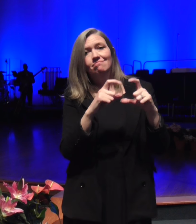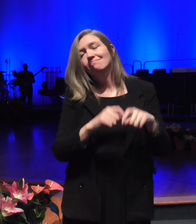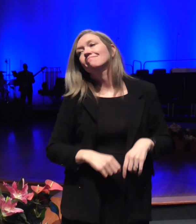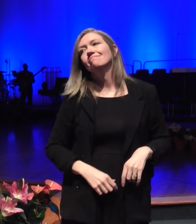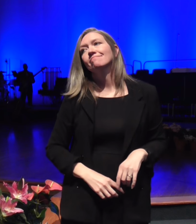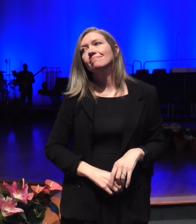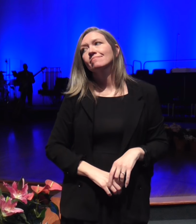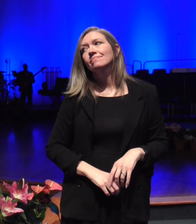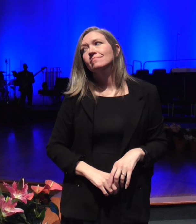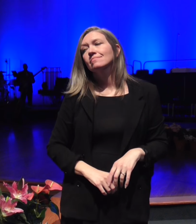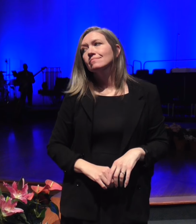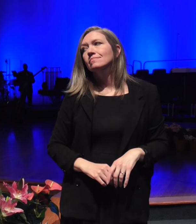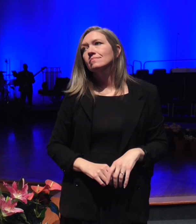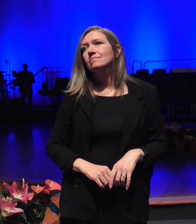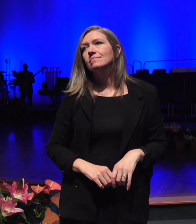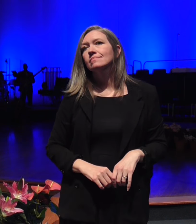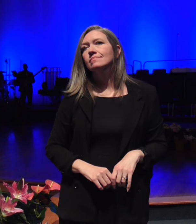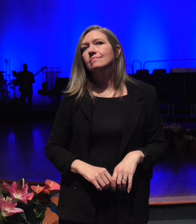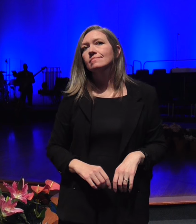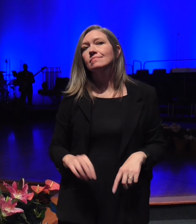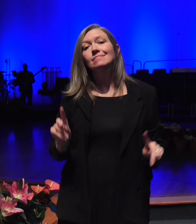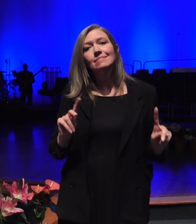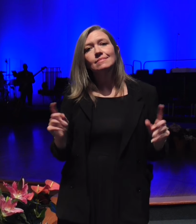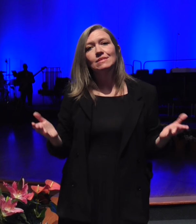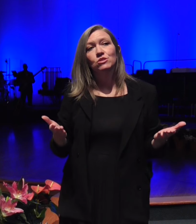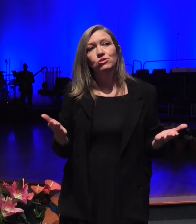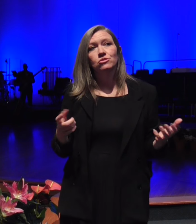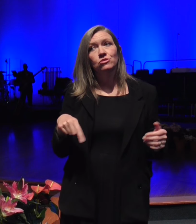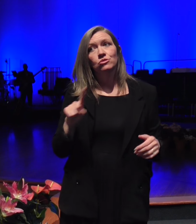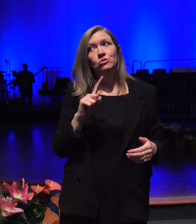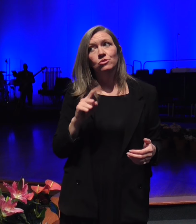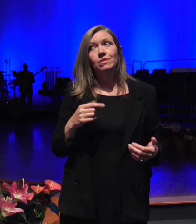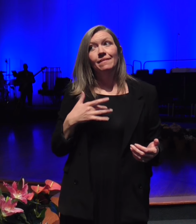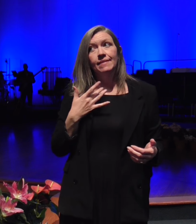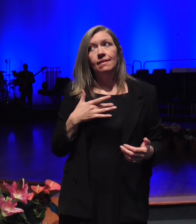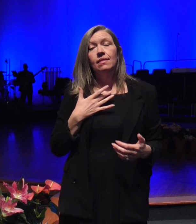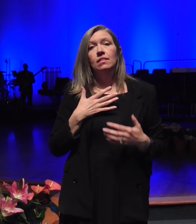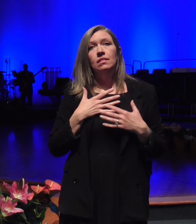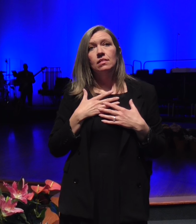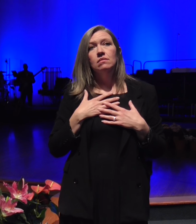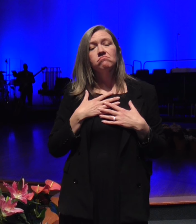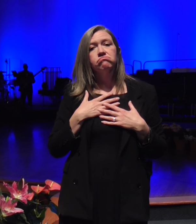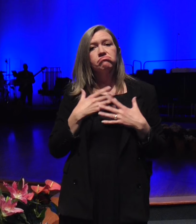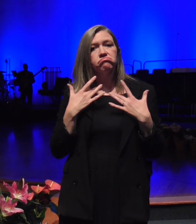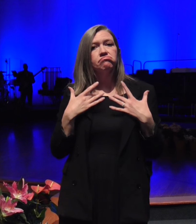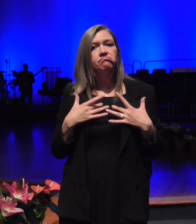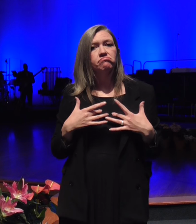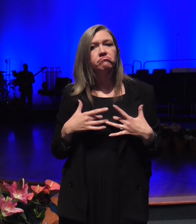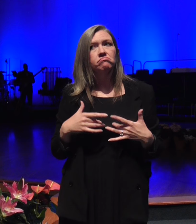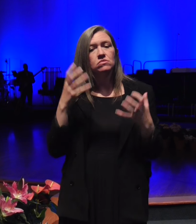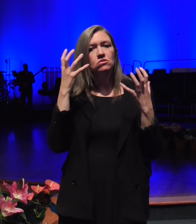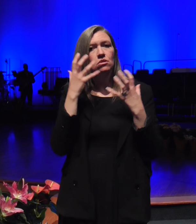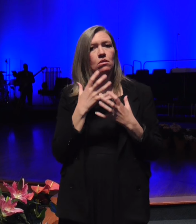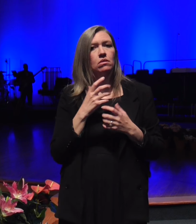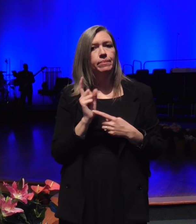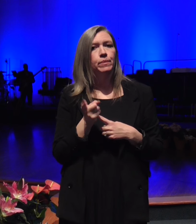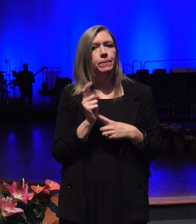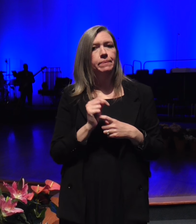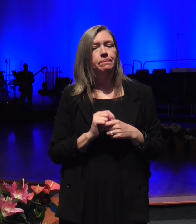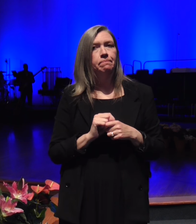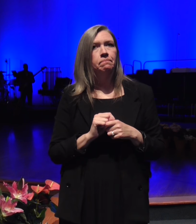For those of us here who feel that we are in a darkness, perhaps all that you